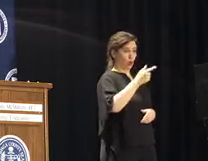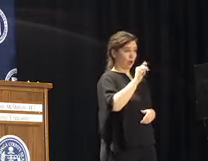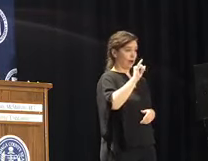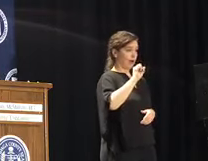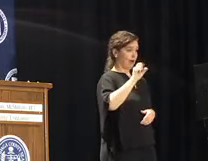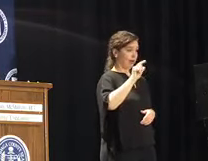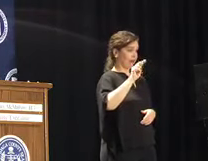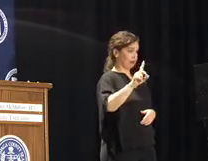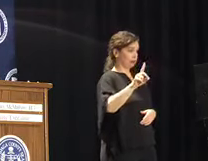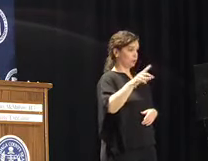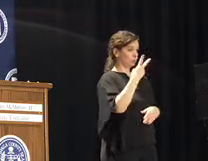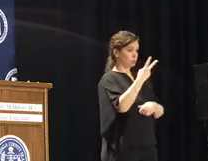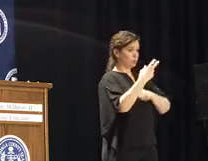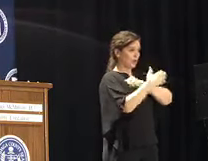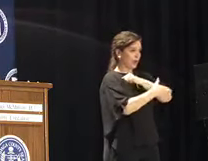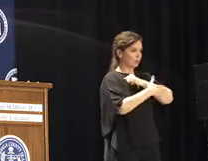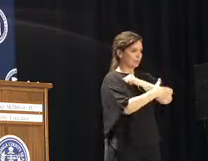of money.